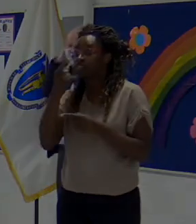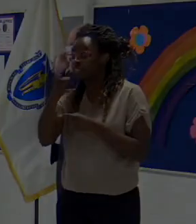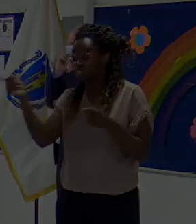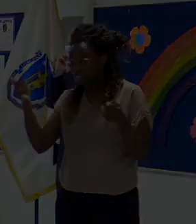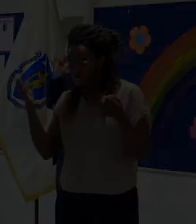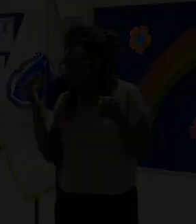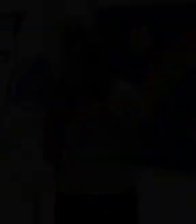we'll look forward to it. Thank you. Thank